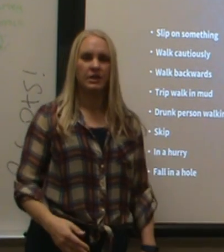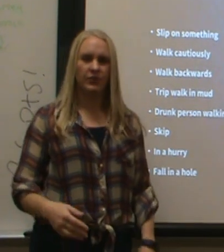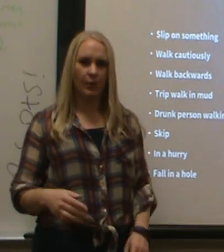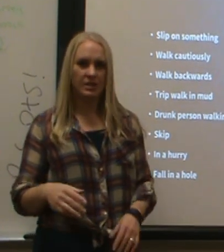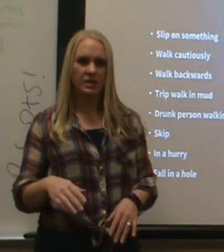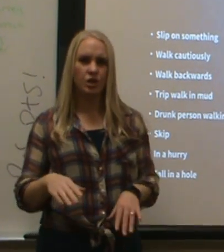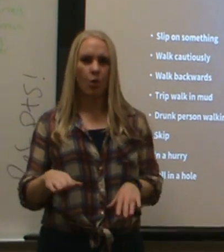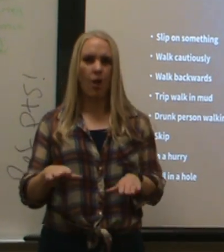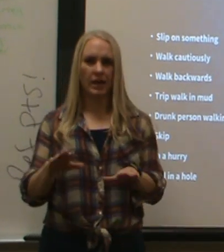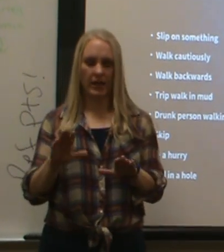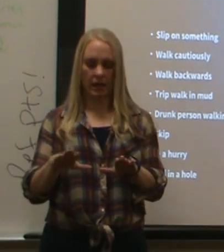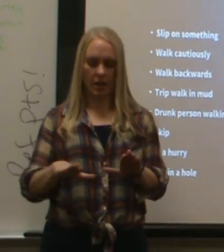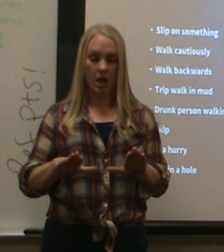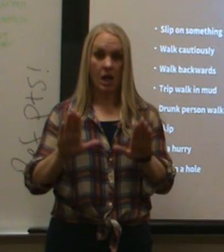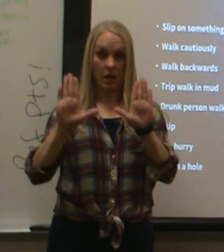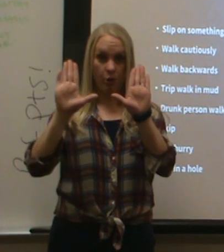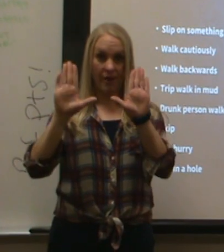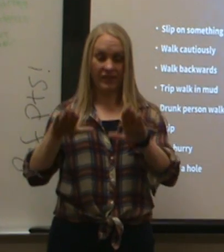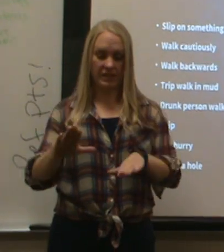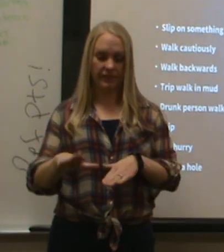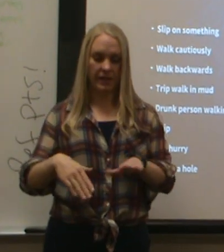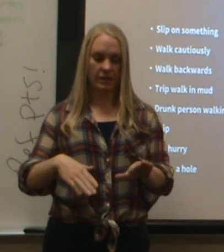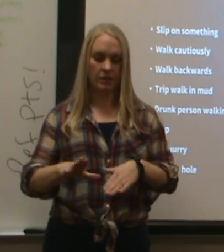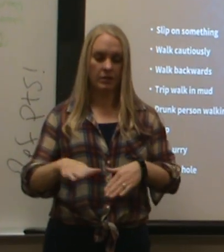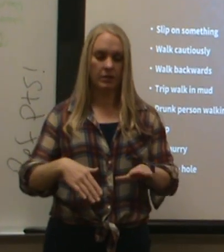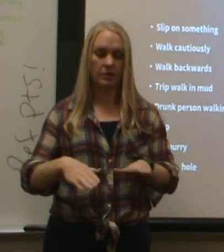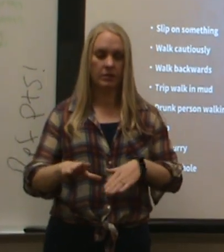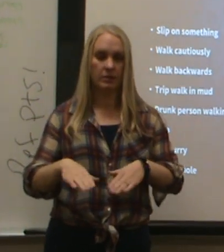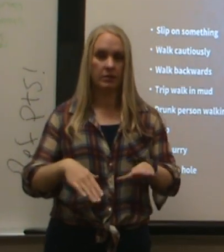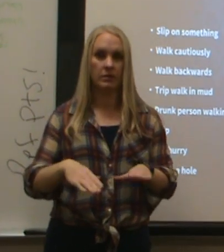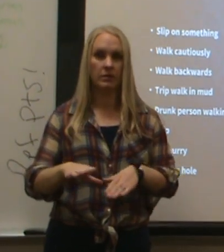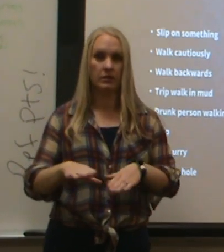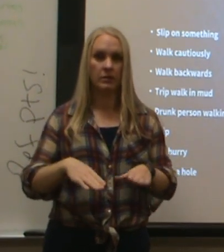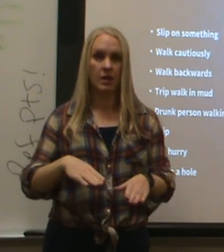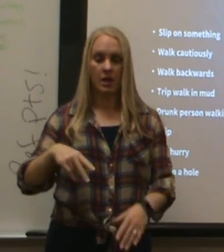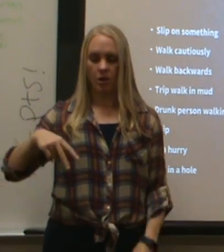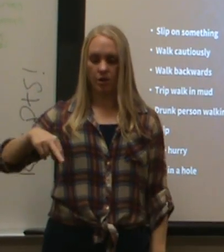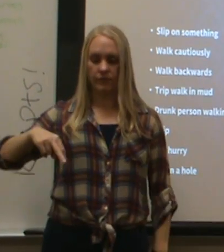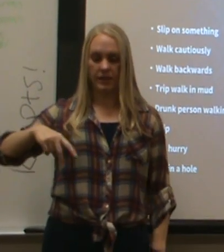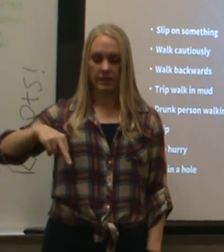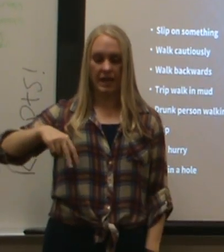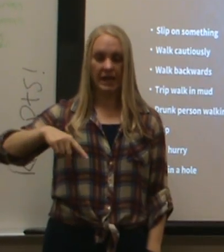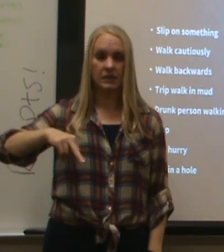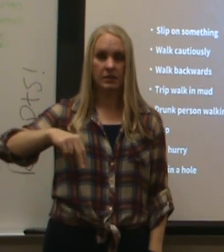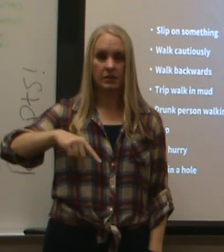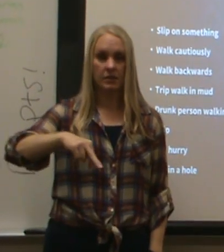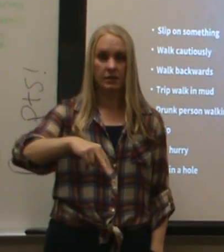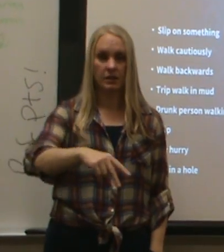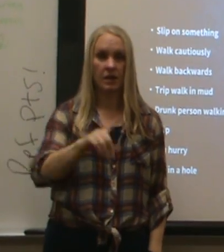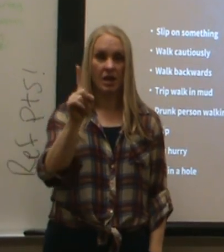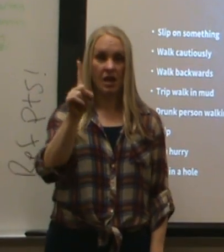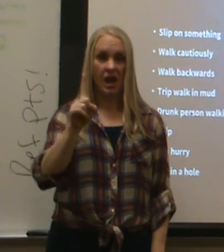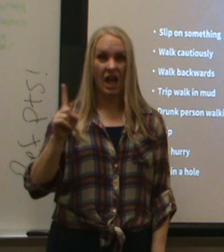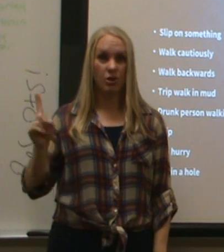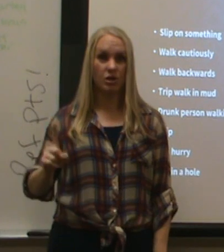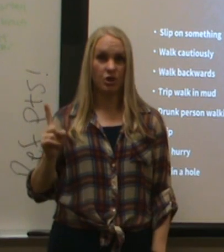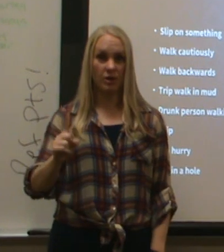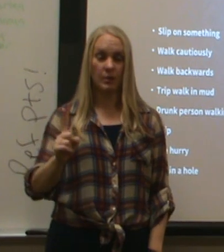Different ways to show walking. You have these feet. You have these legs. And you can show the